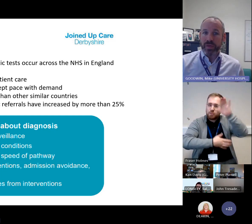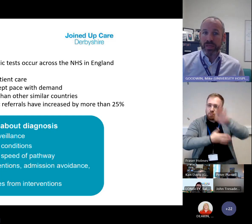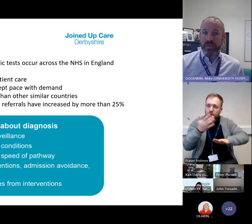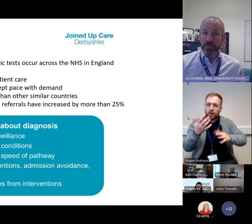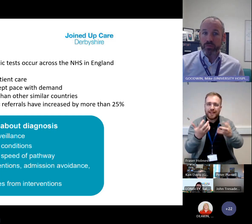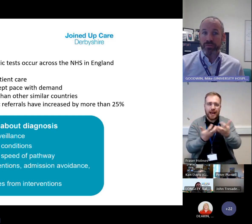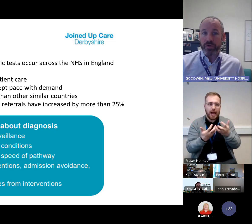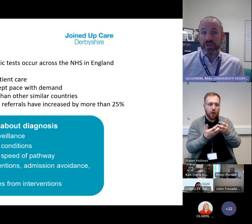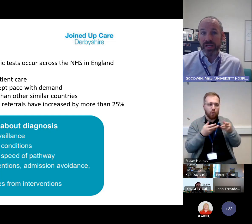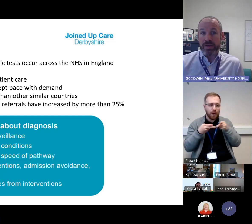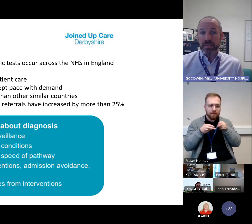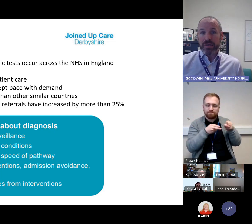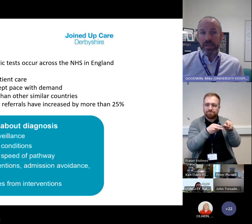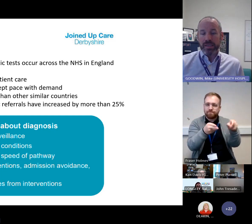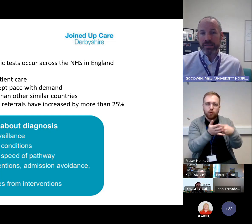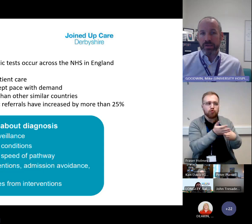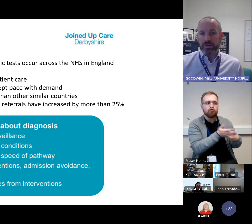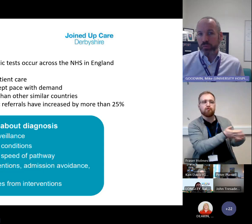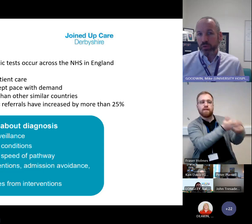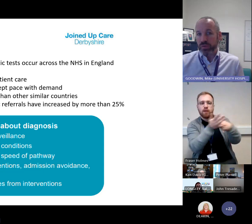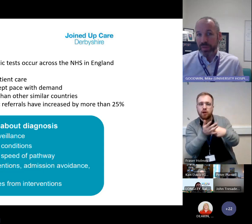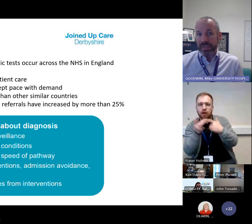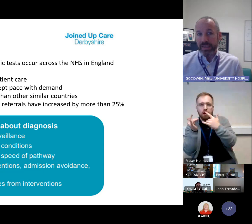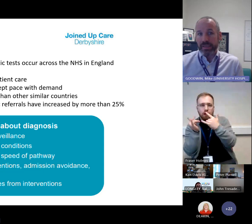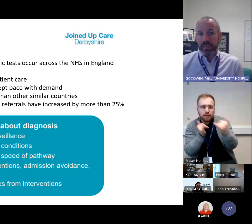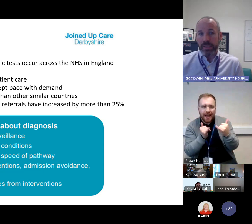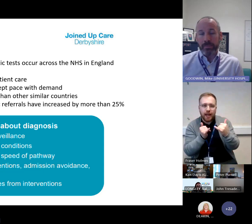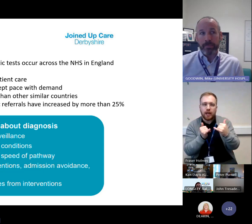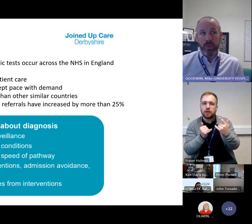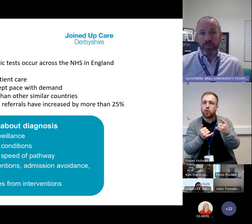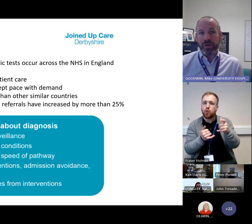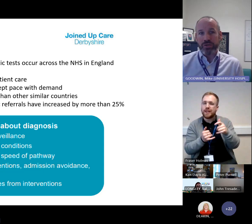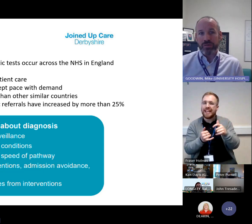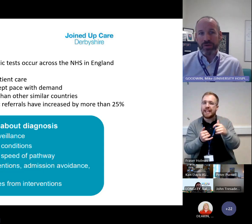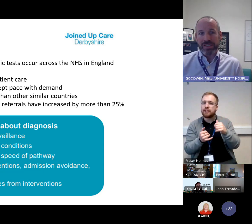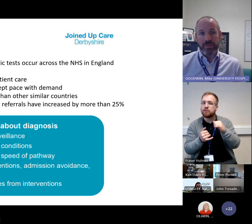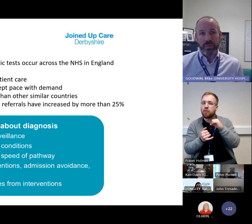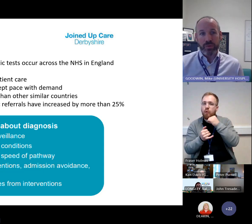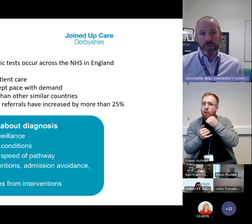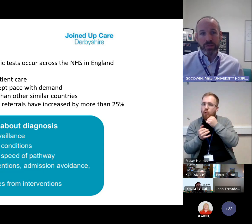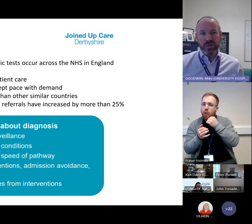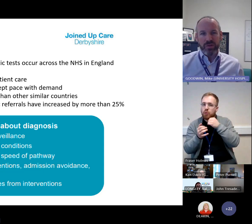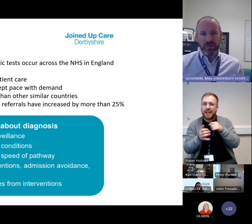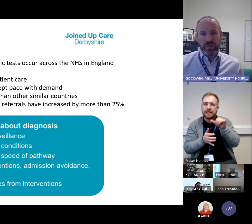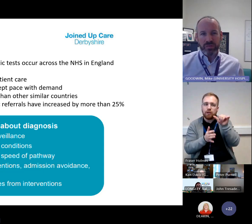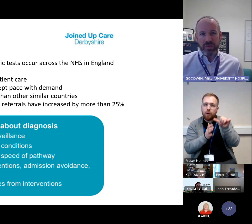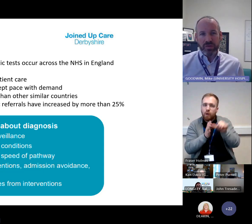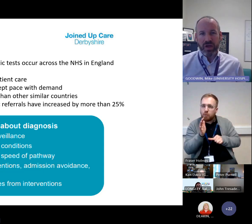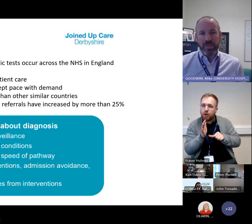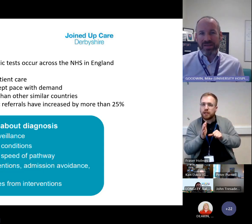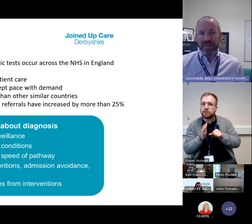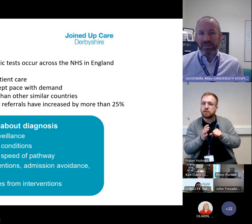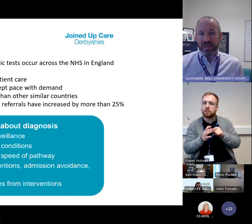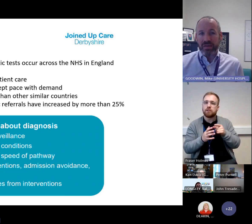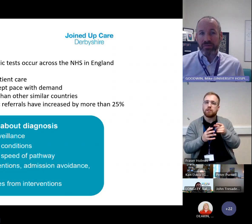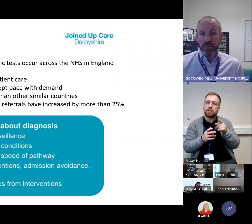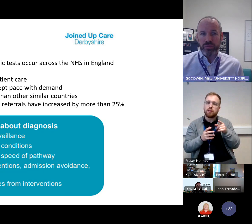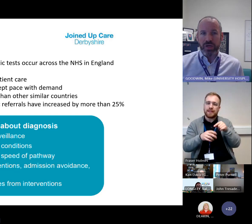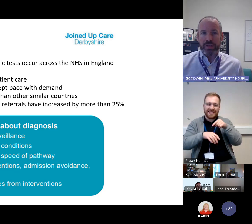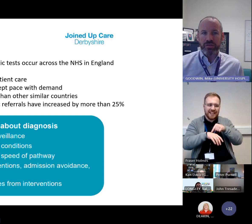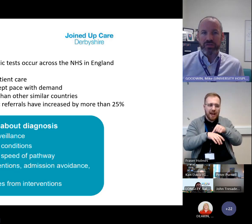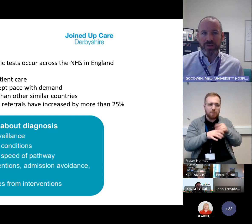our pathways. If you're referred in and need a trauma and orthopedic operation, for example, the time it takes to